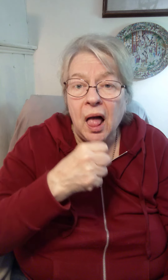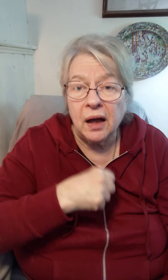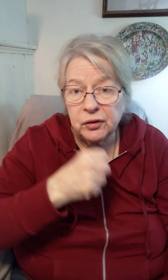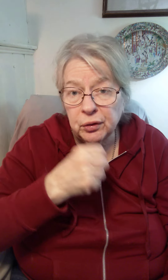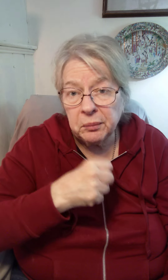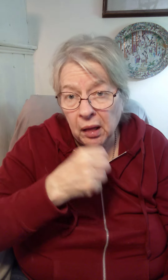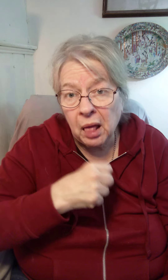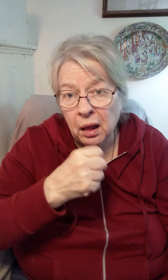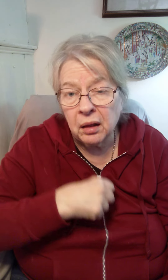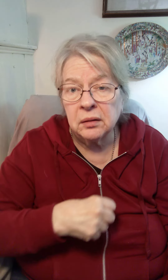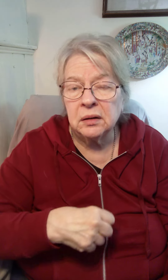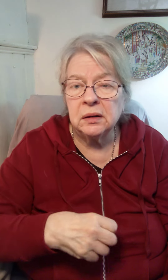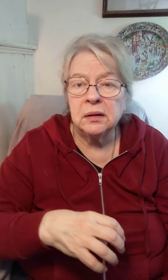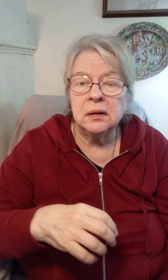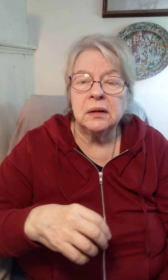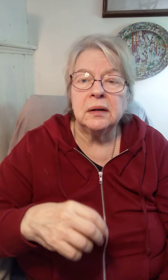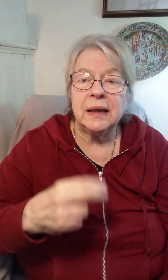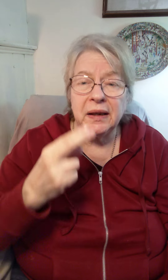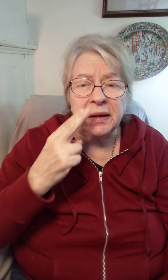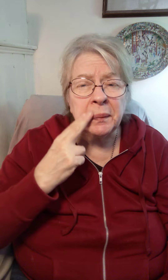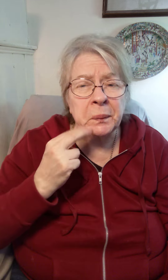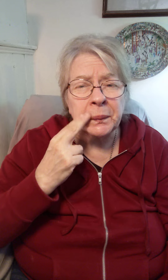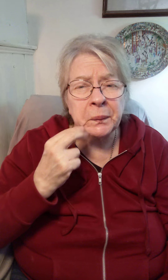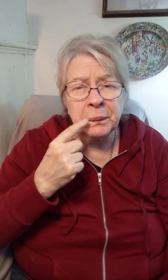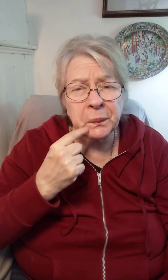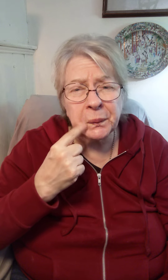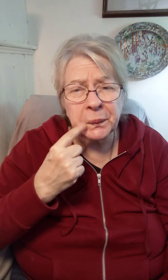cookie. Ice cream, candy.